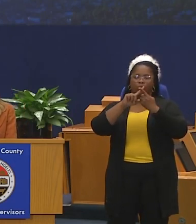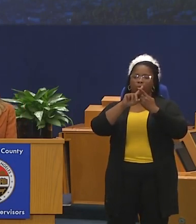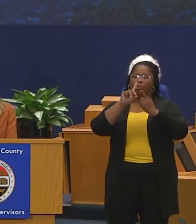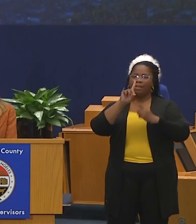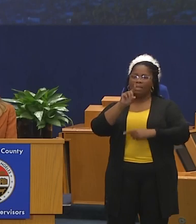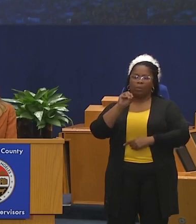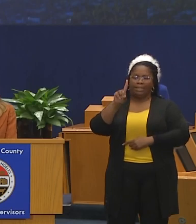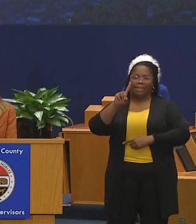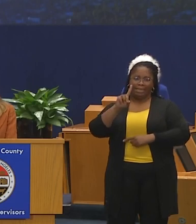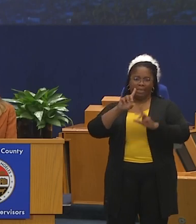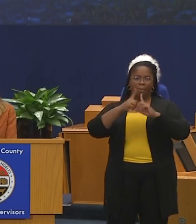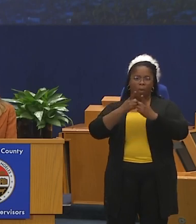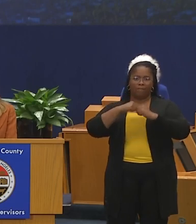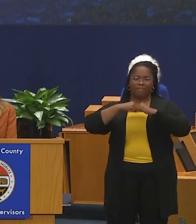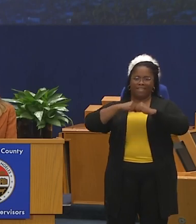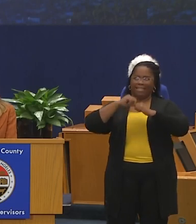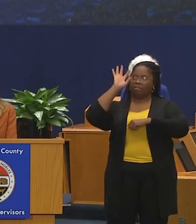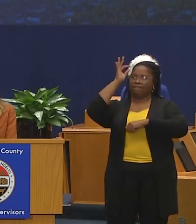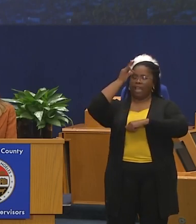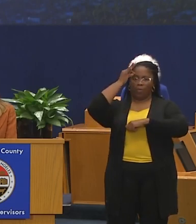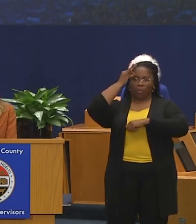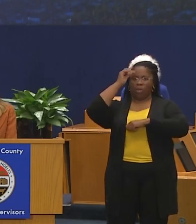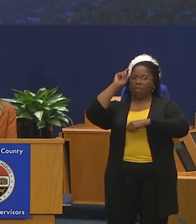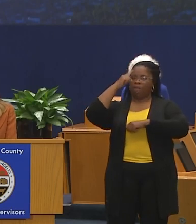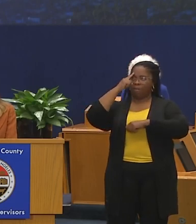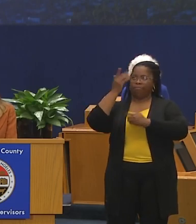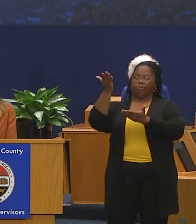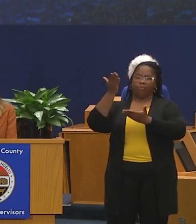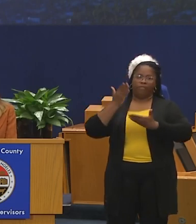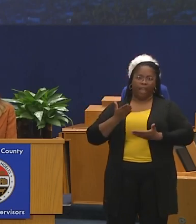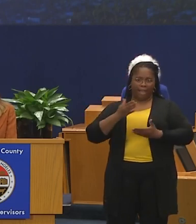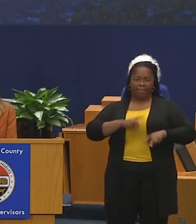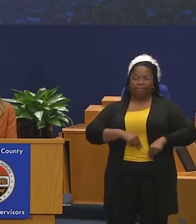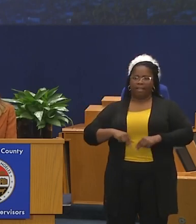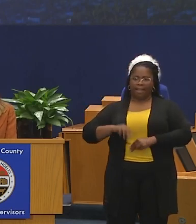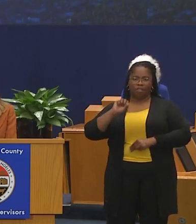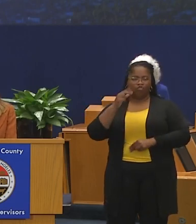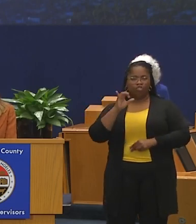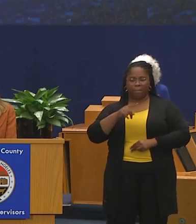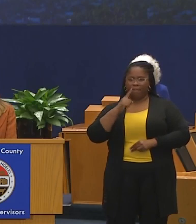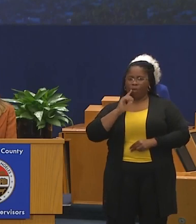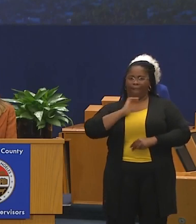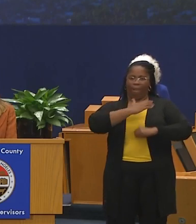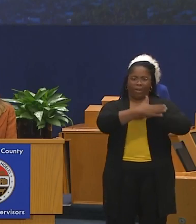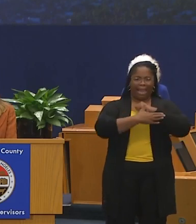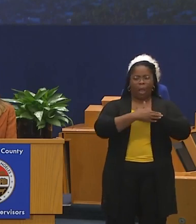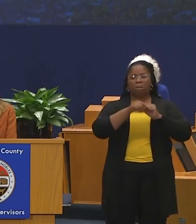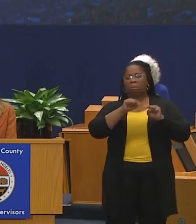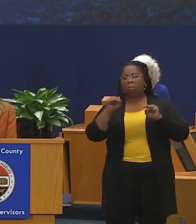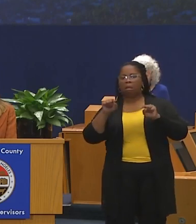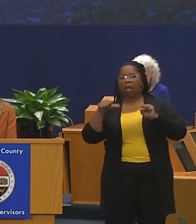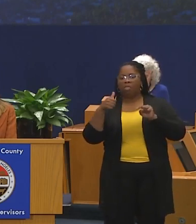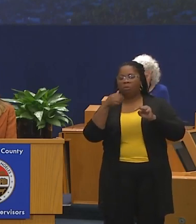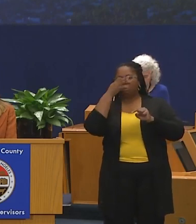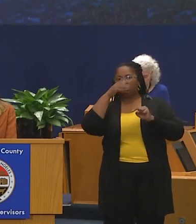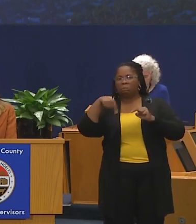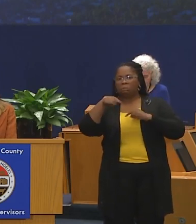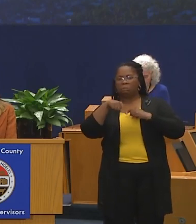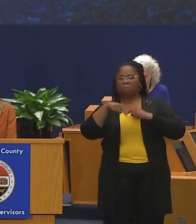for making available the resource of the Mercy ship to Los Angeles County and neighboring counties. It's tremendously needed,